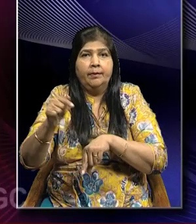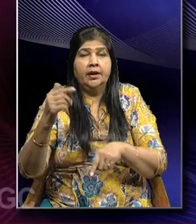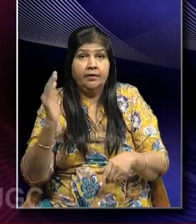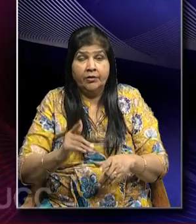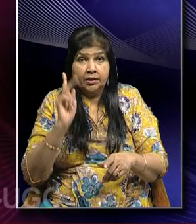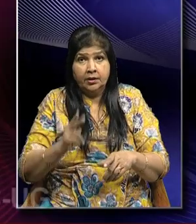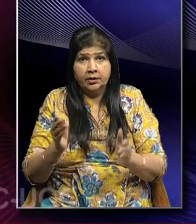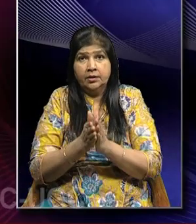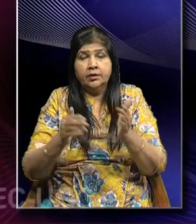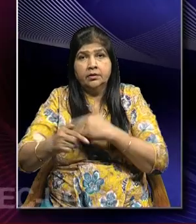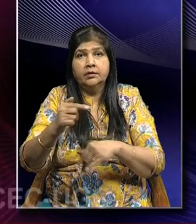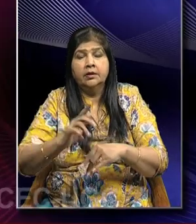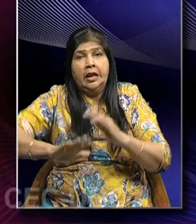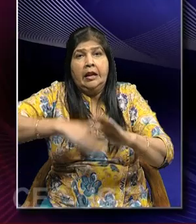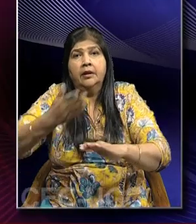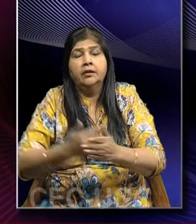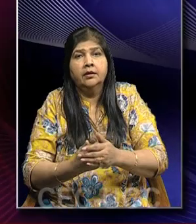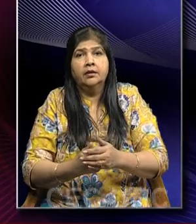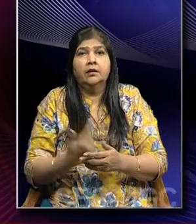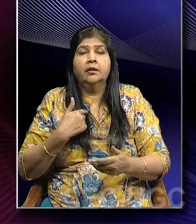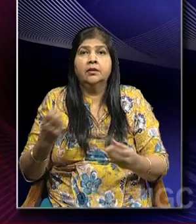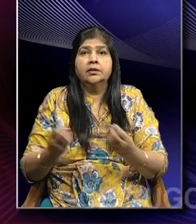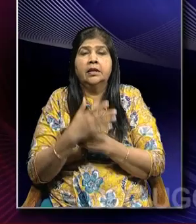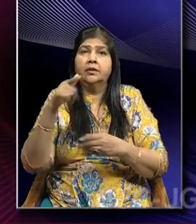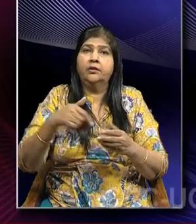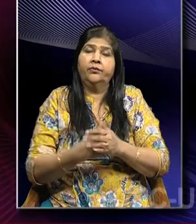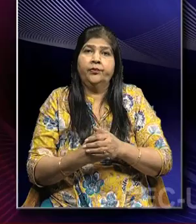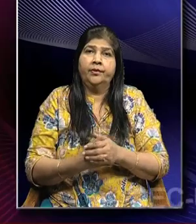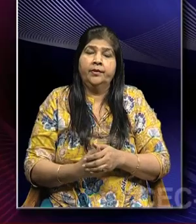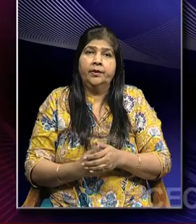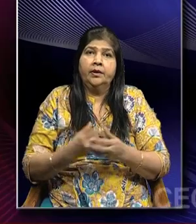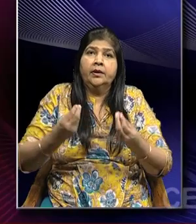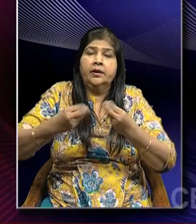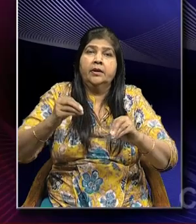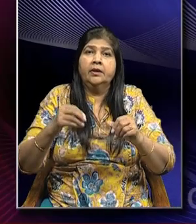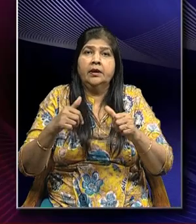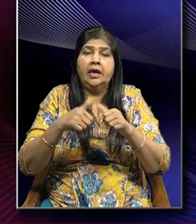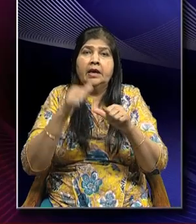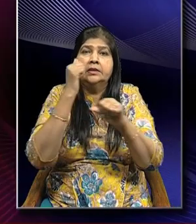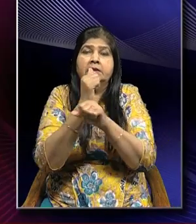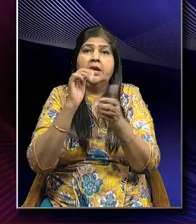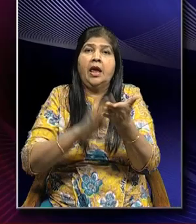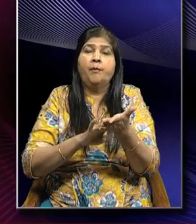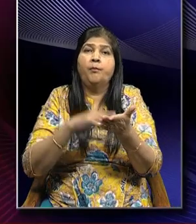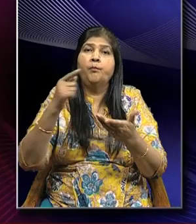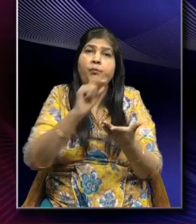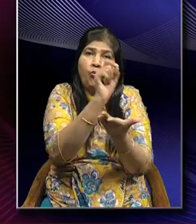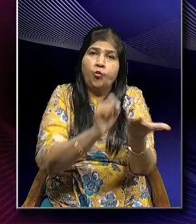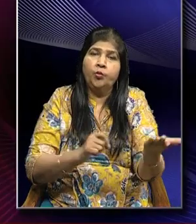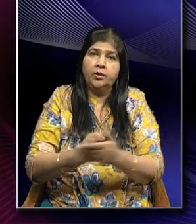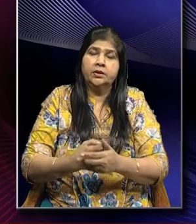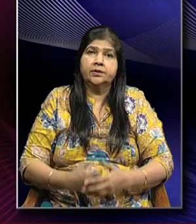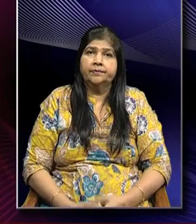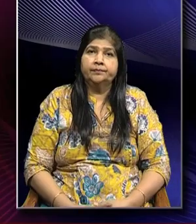It should not later than the date of commencement of dispatch of AGM notice with the annual report to the